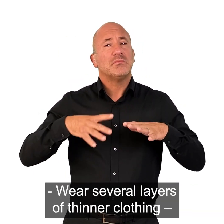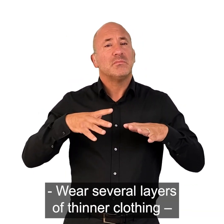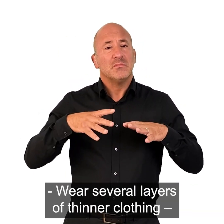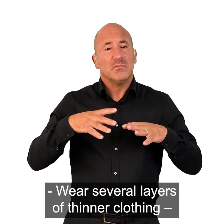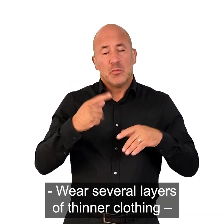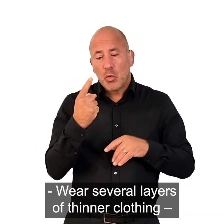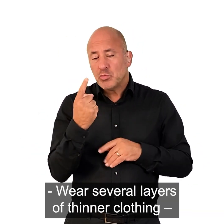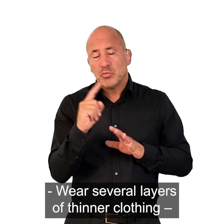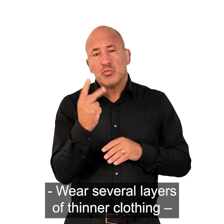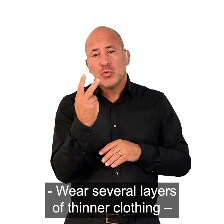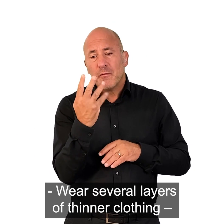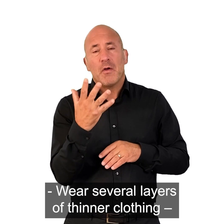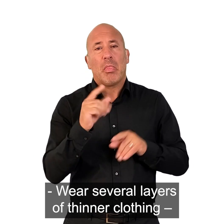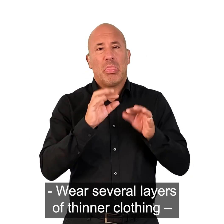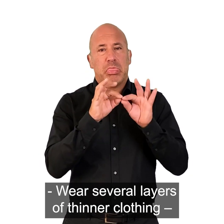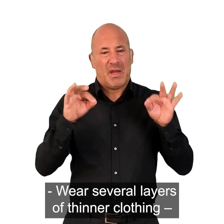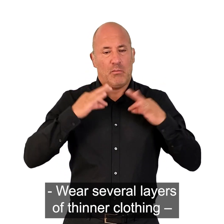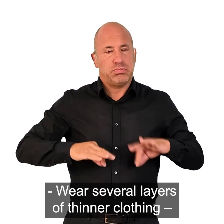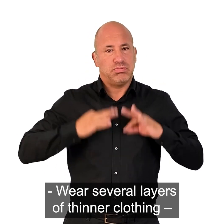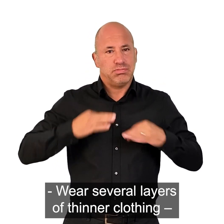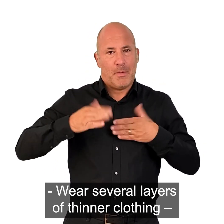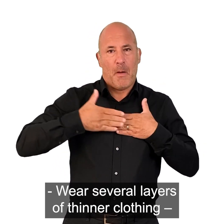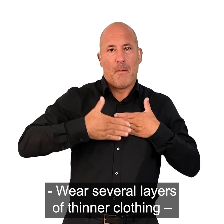Wear several layers of thinner clothing.